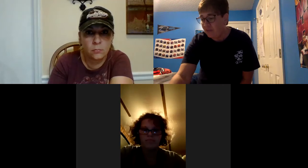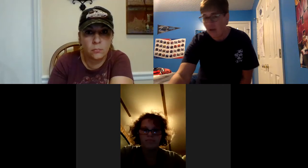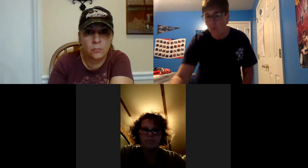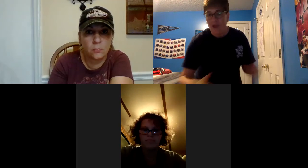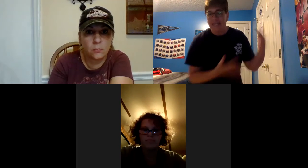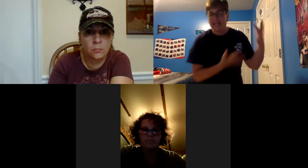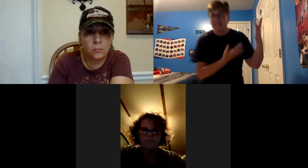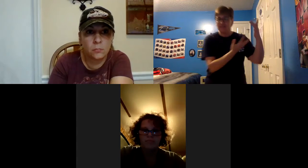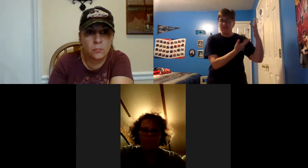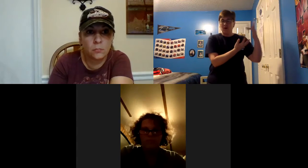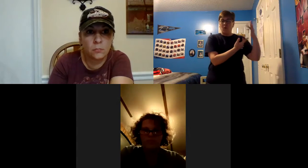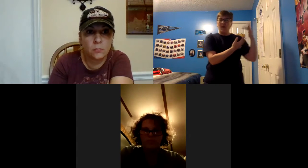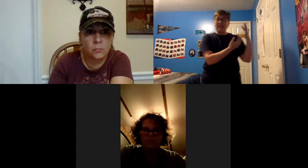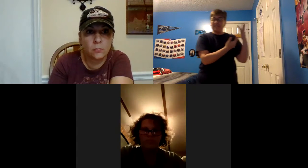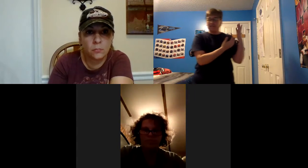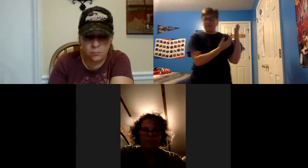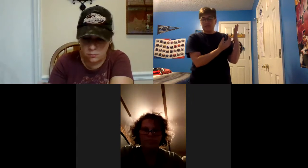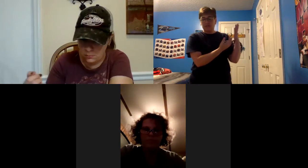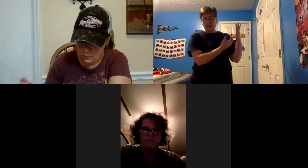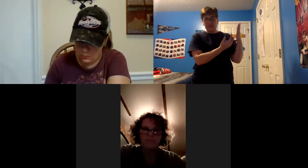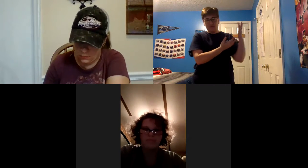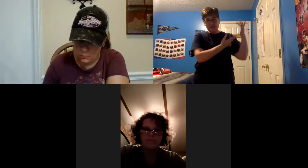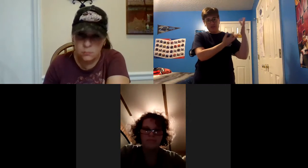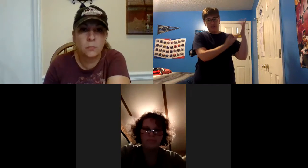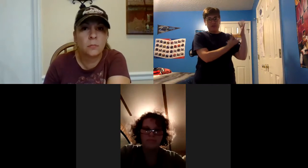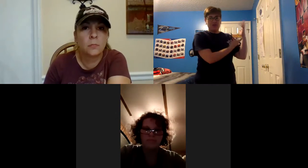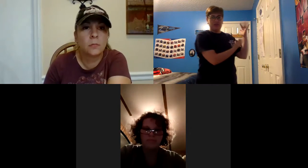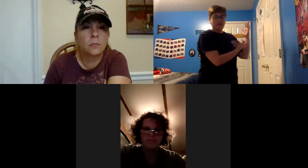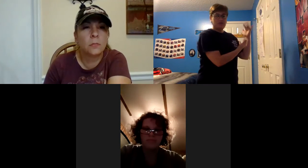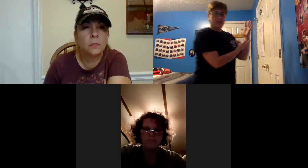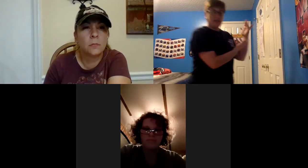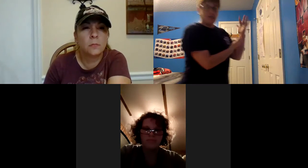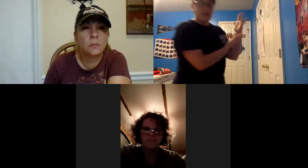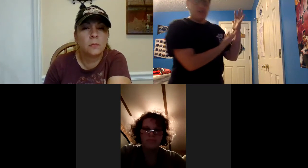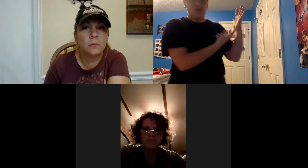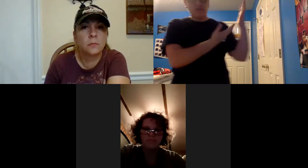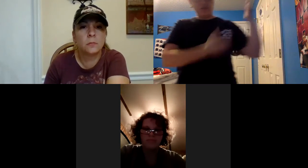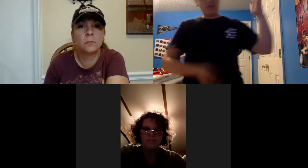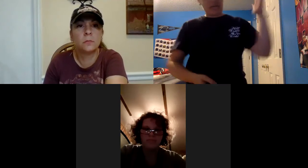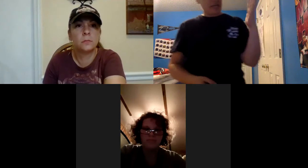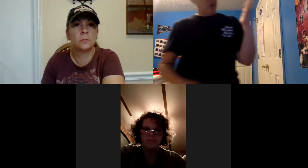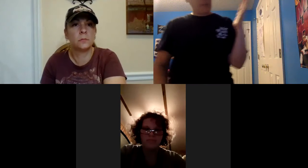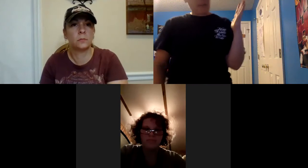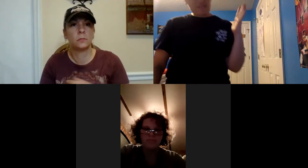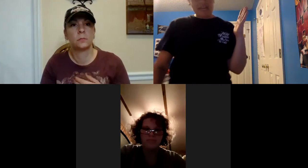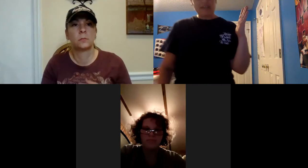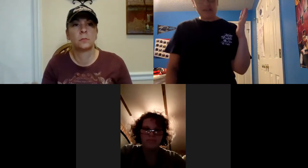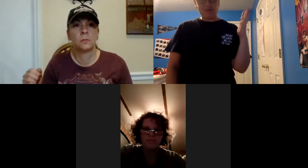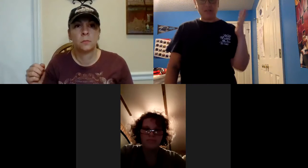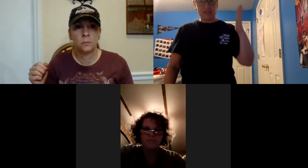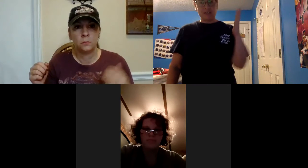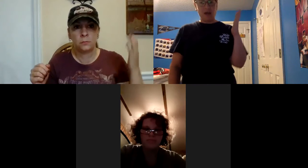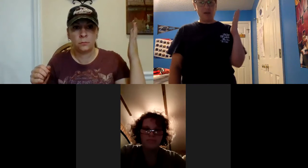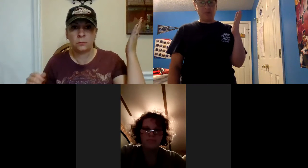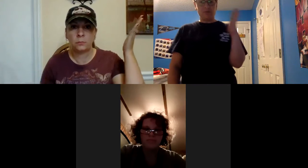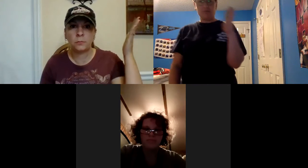And then we've got wait. Wait, there's a couple different ways you can do it. You can either like, you're taking your left hand and